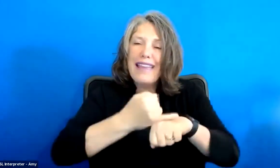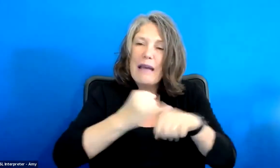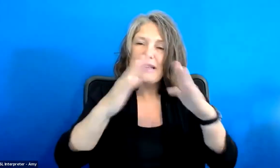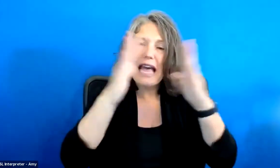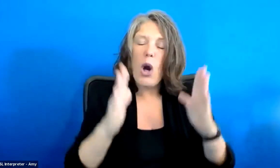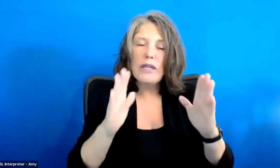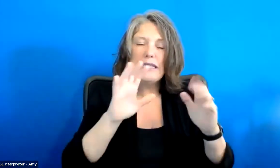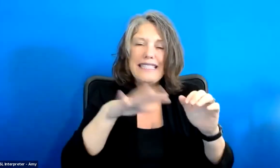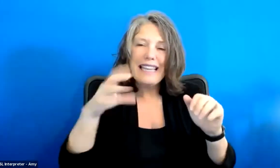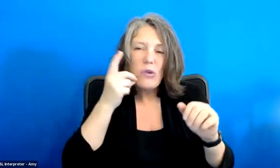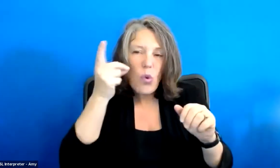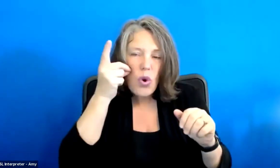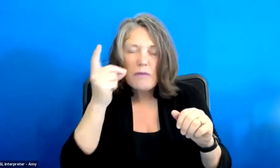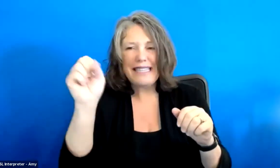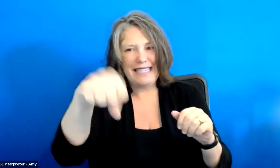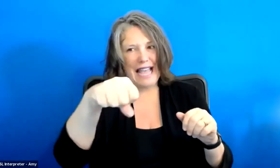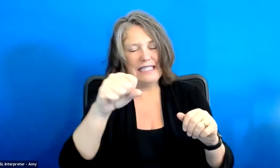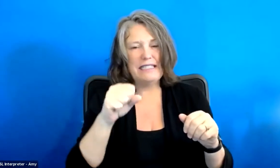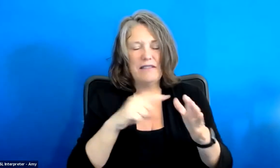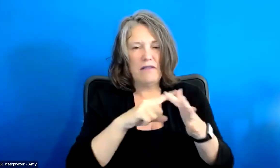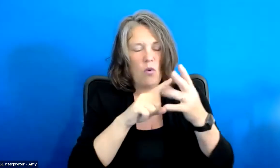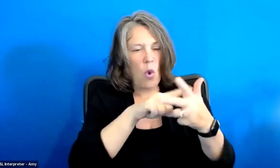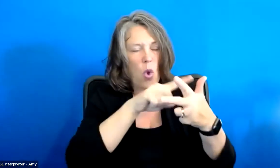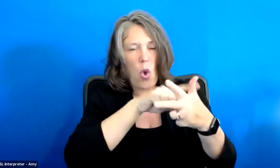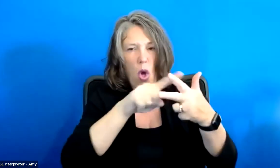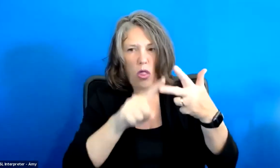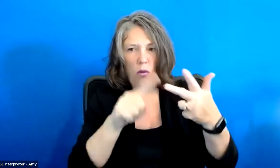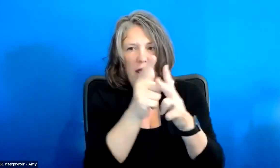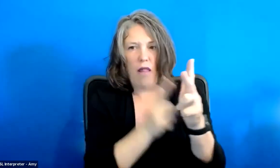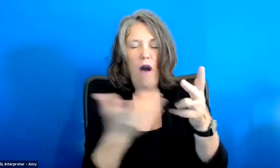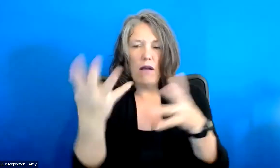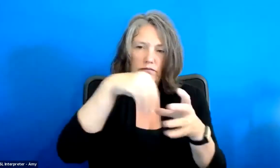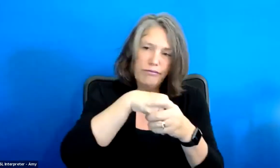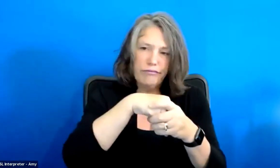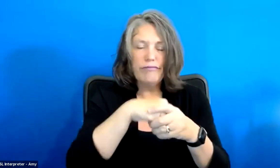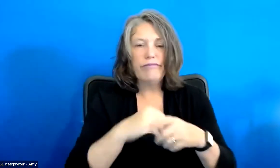housing, dormitories, yes, all three of those laws come into play.